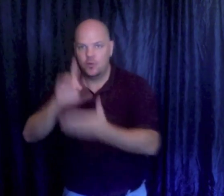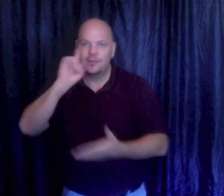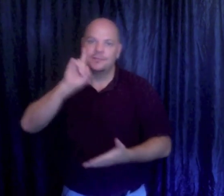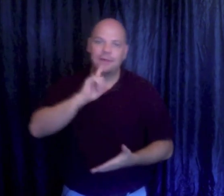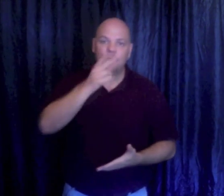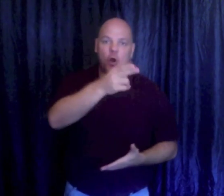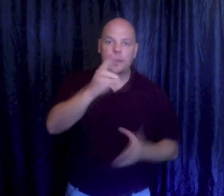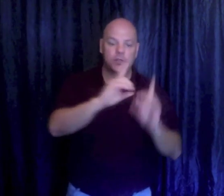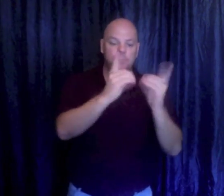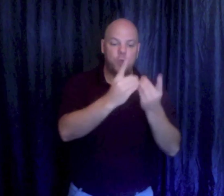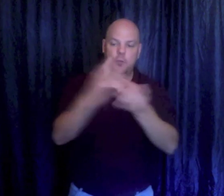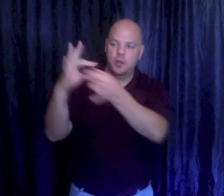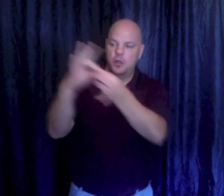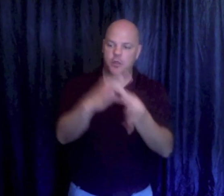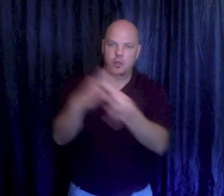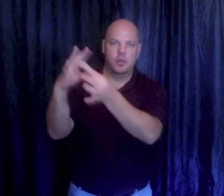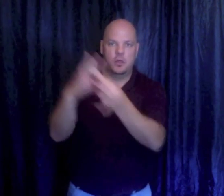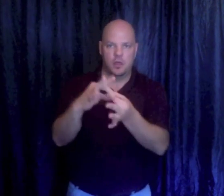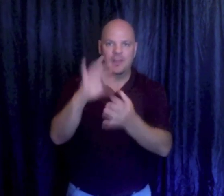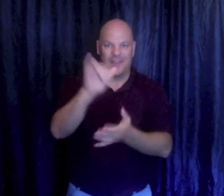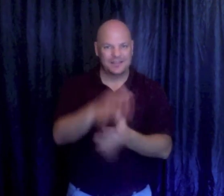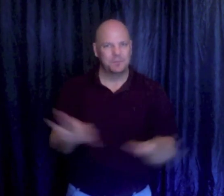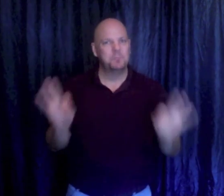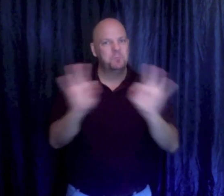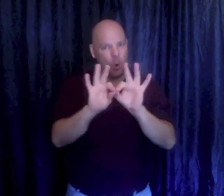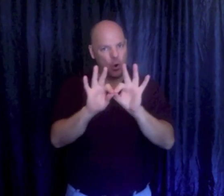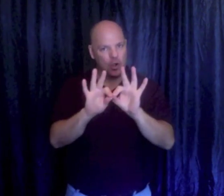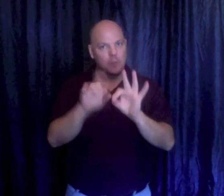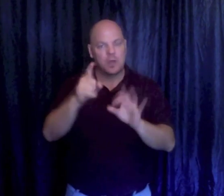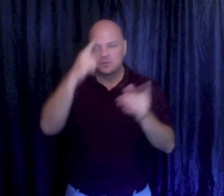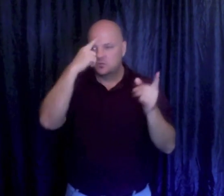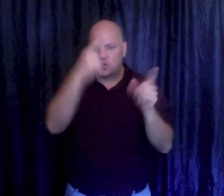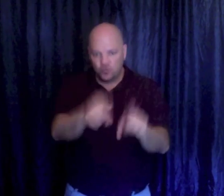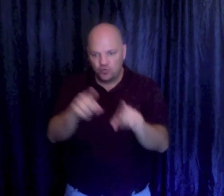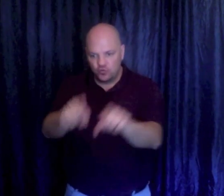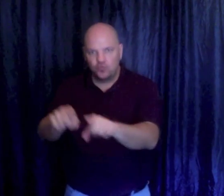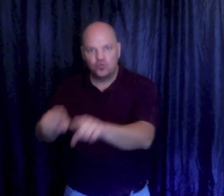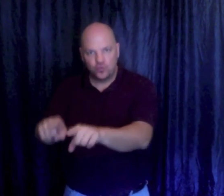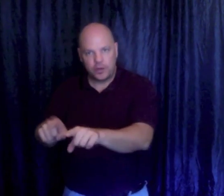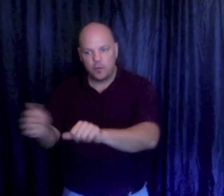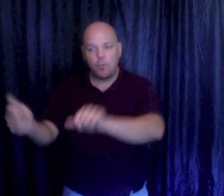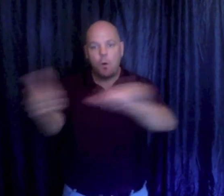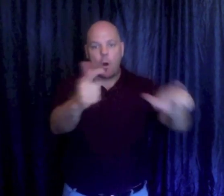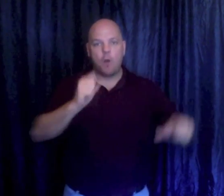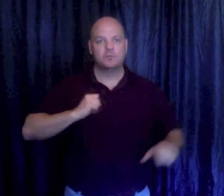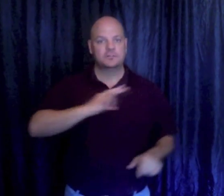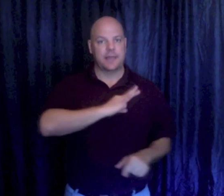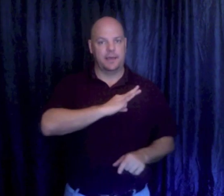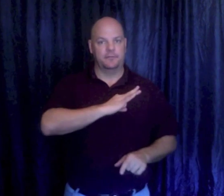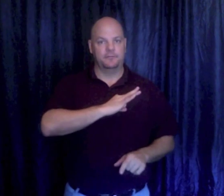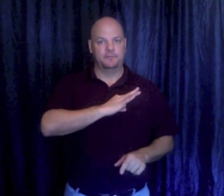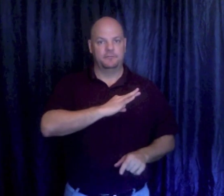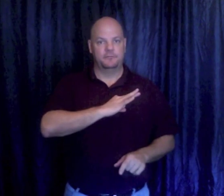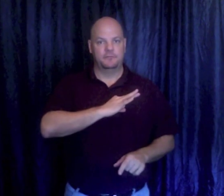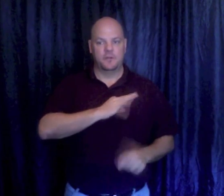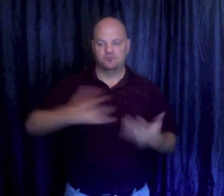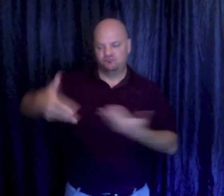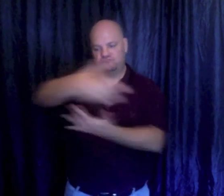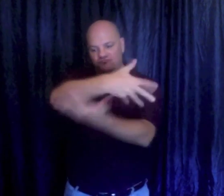really important. Like I said, there has to be agreement between all the staff. This is how we're going to